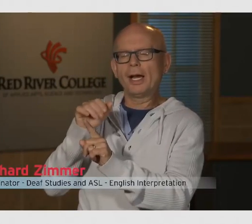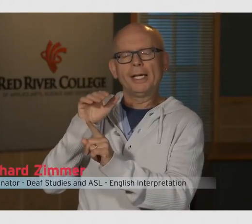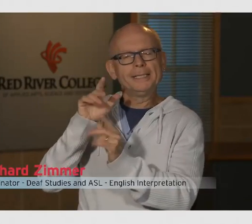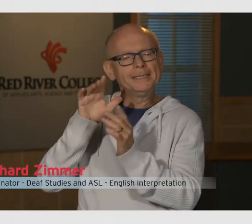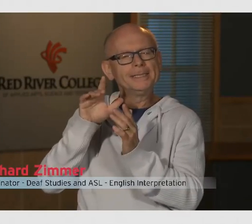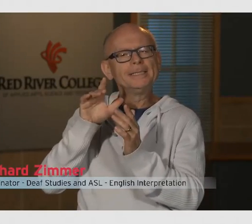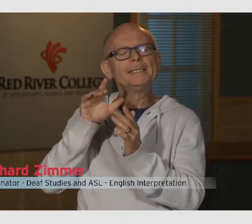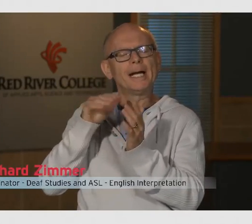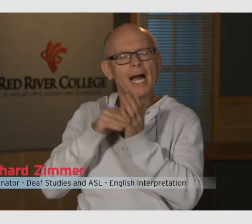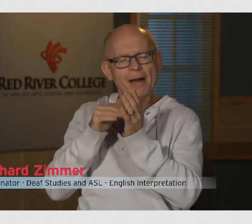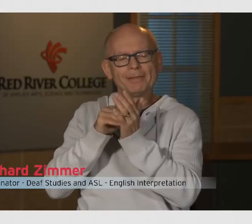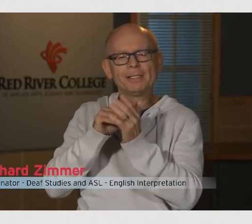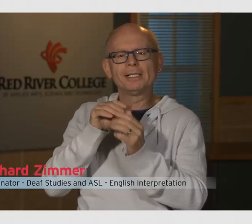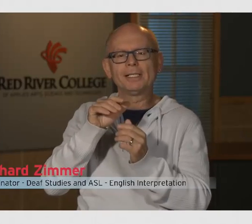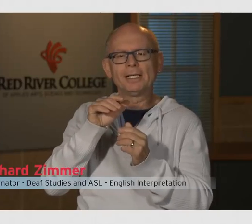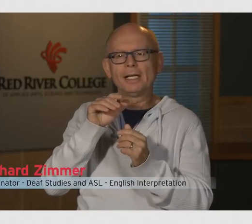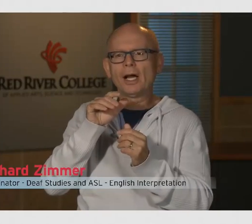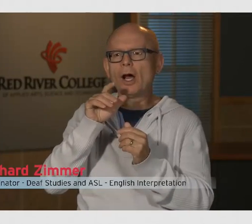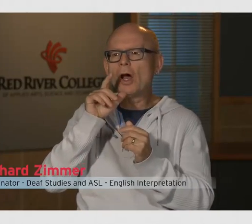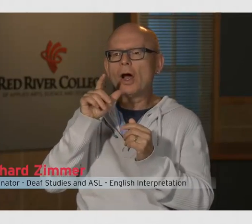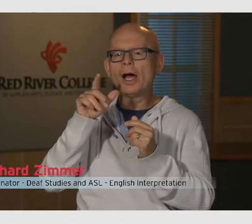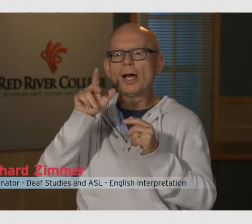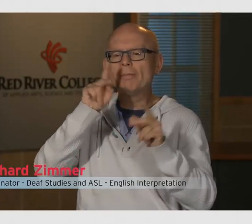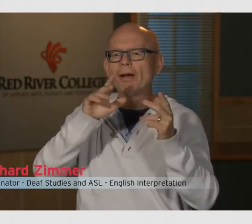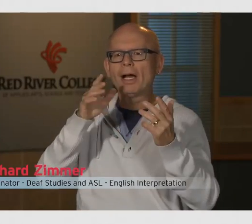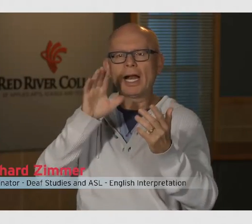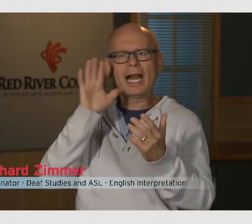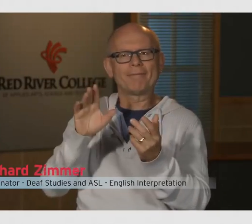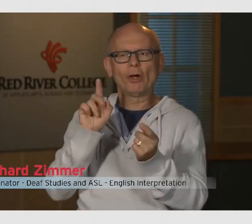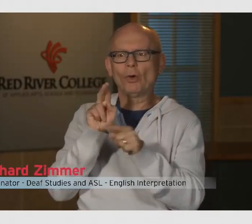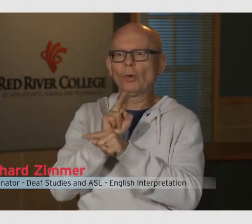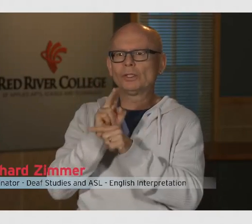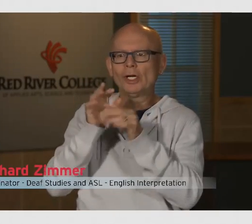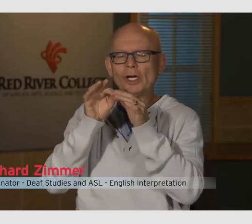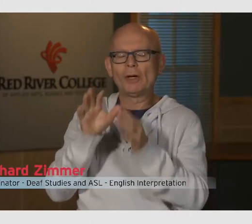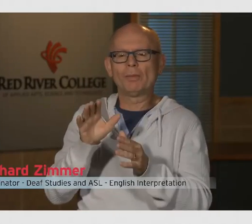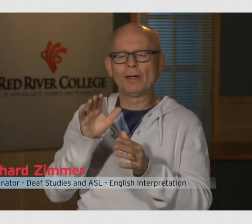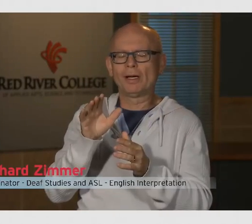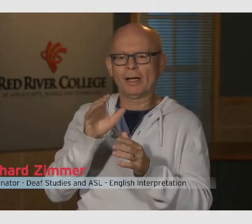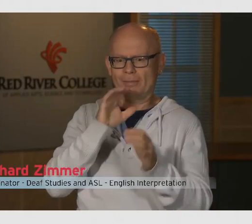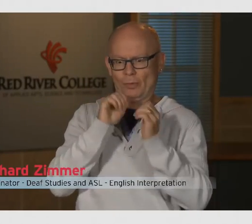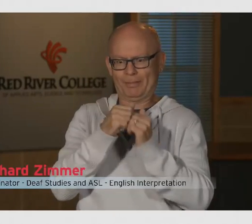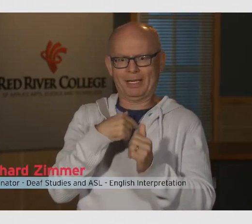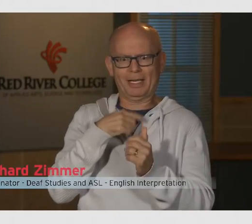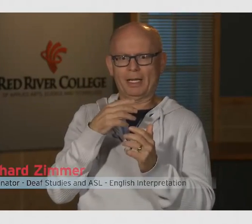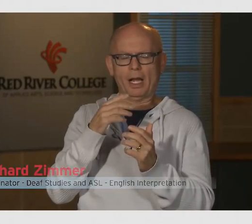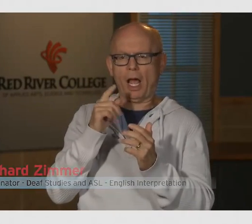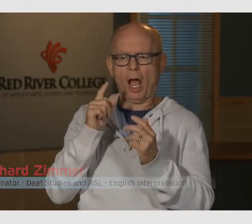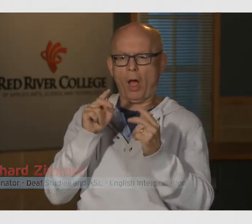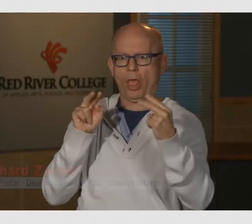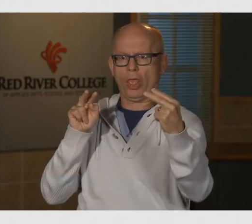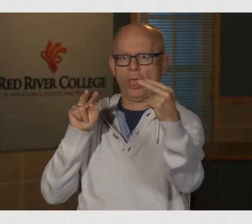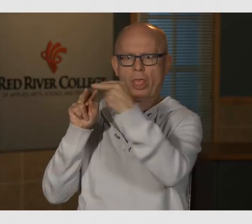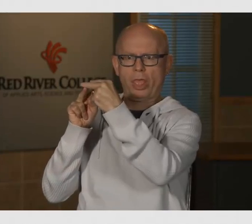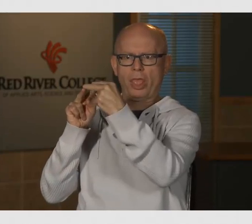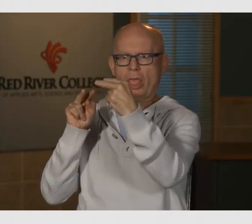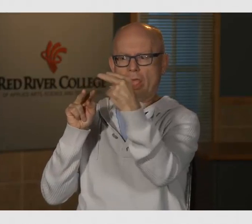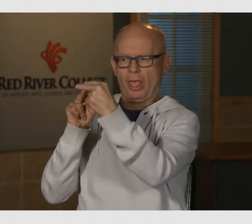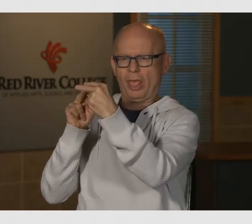So often when I'm speaking through an interpreter, and people who have never had that experience before, they will